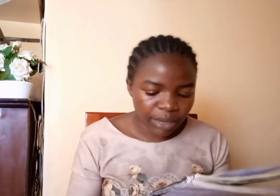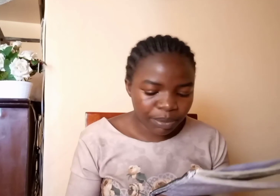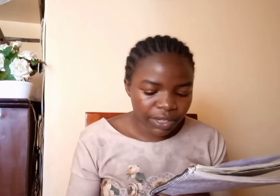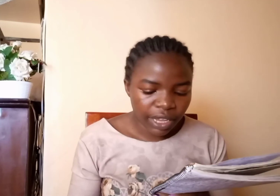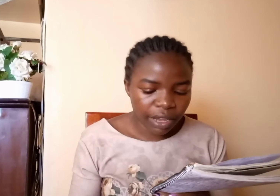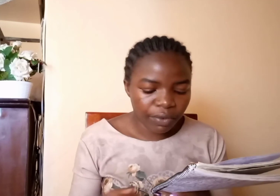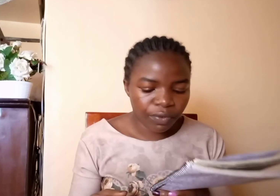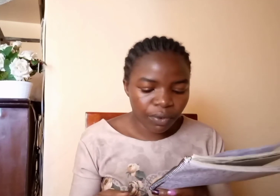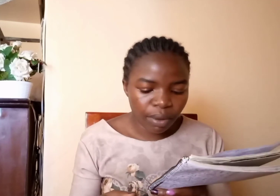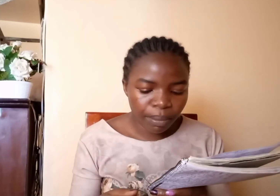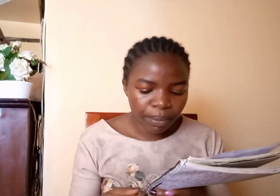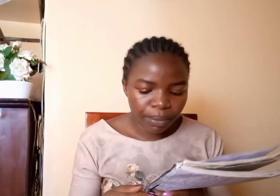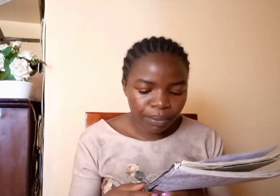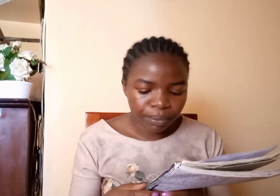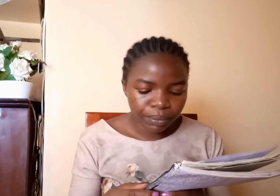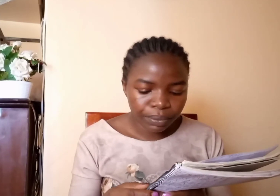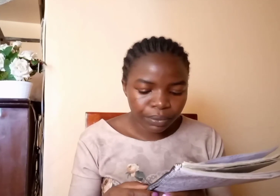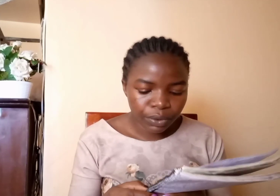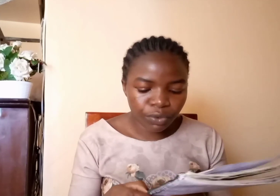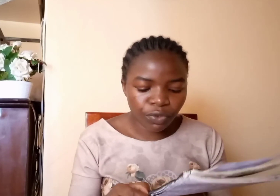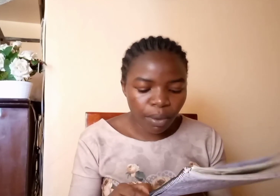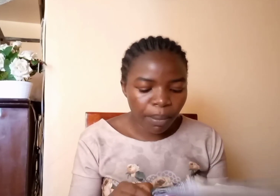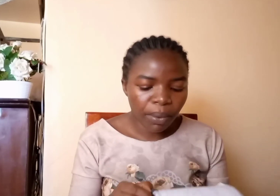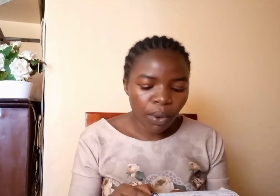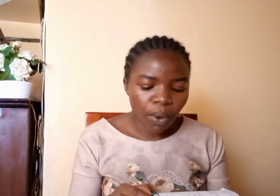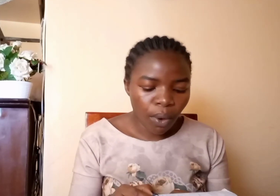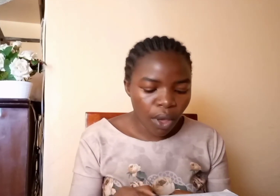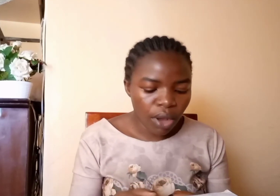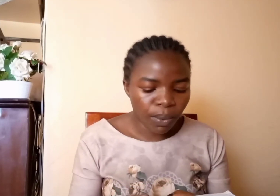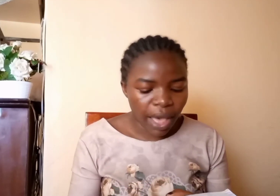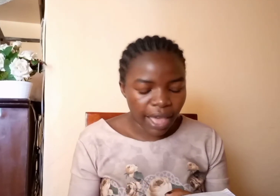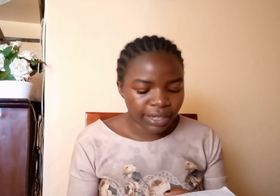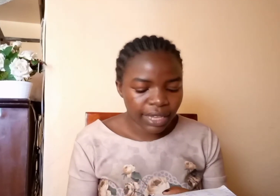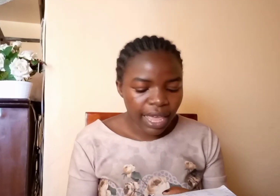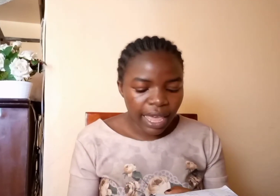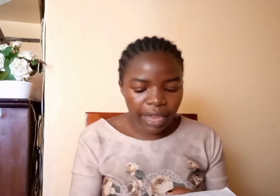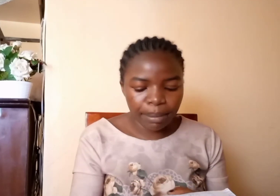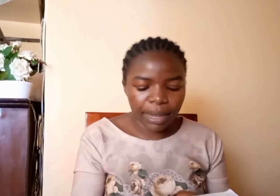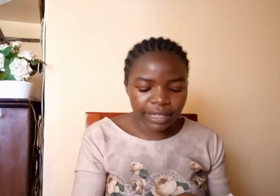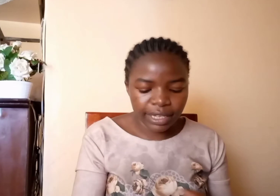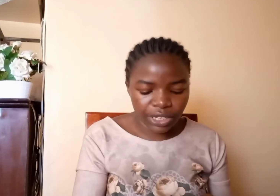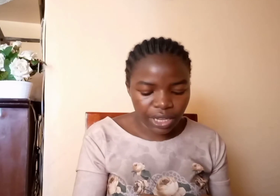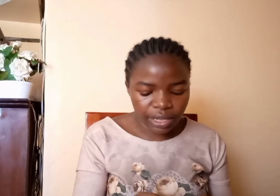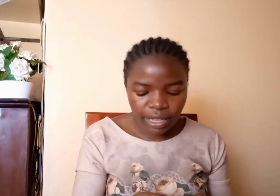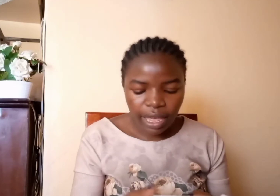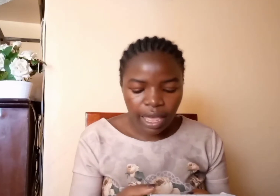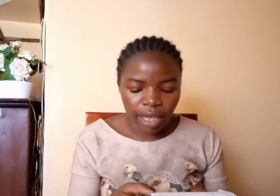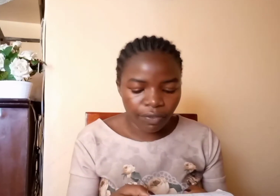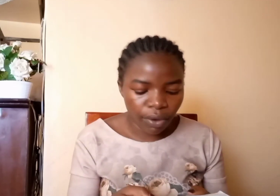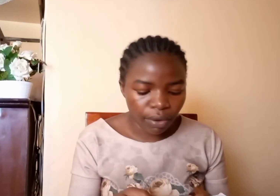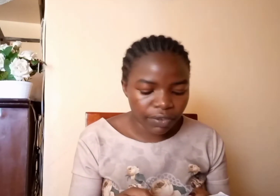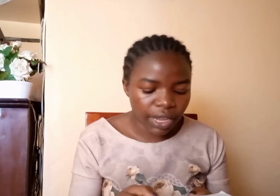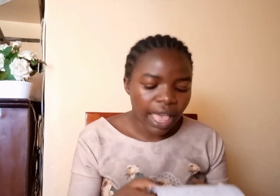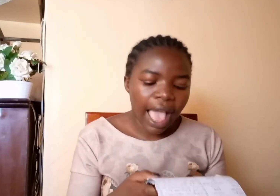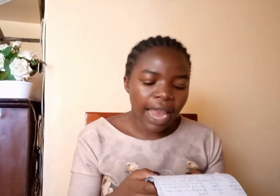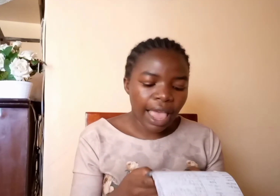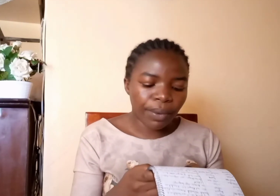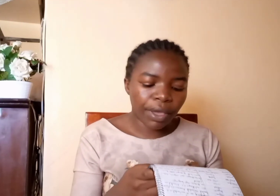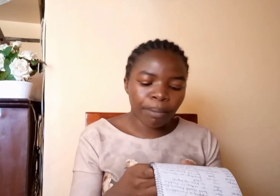handshapes to form whole words and messages evolved, allowing